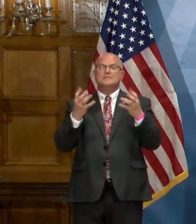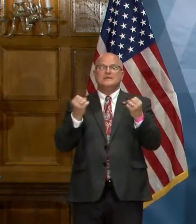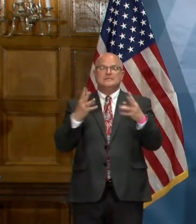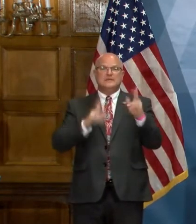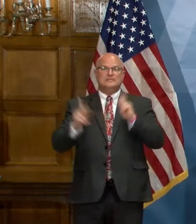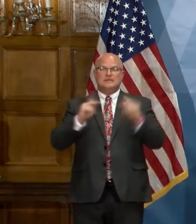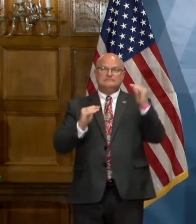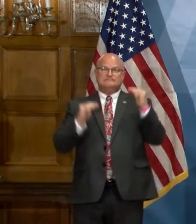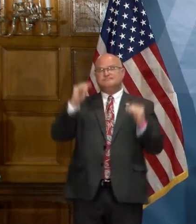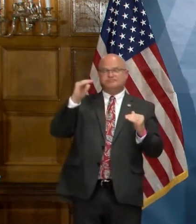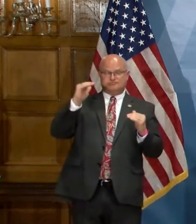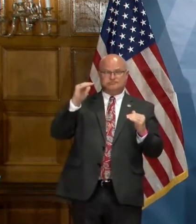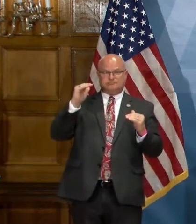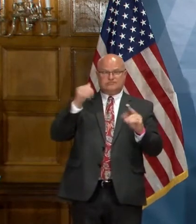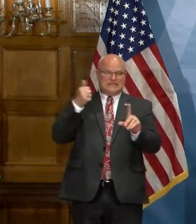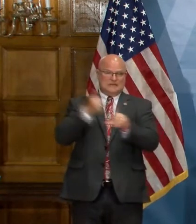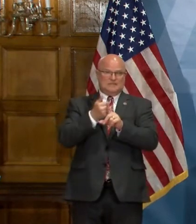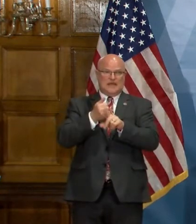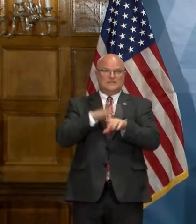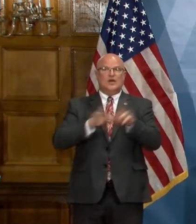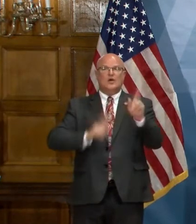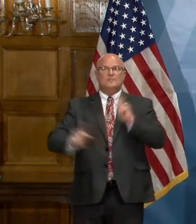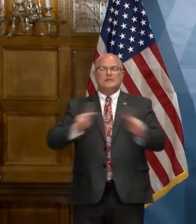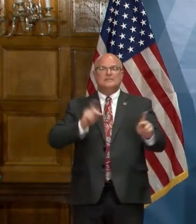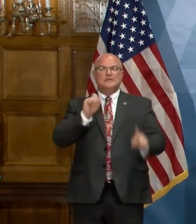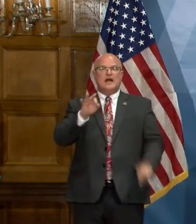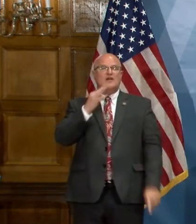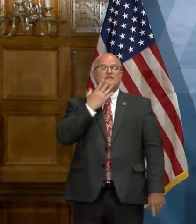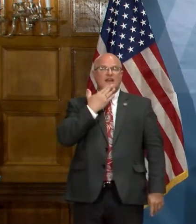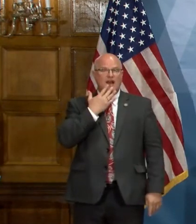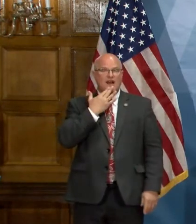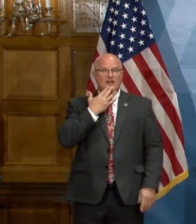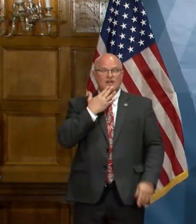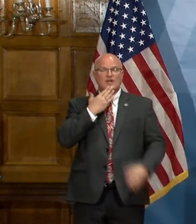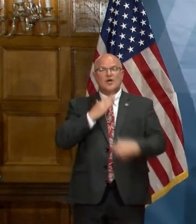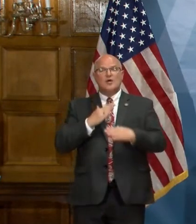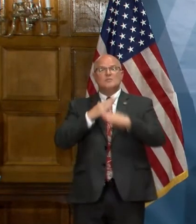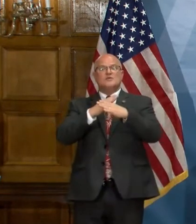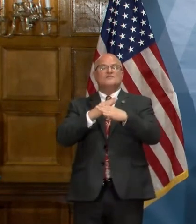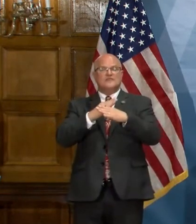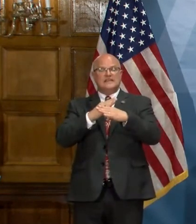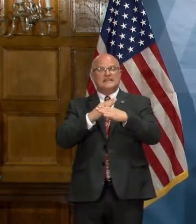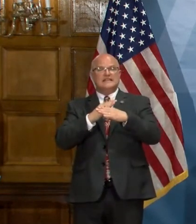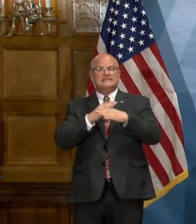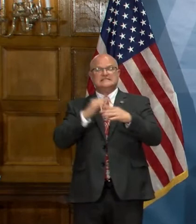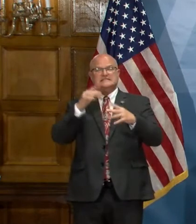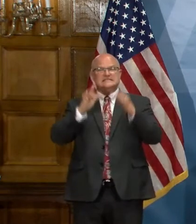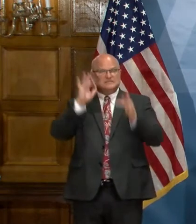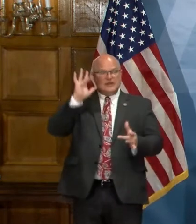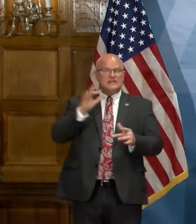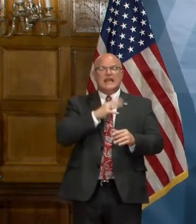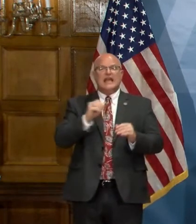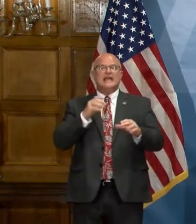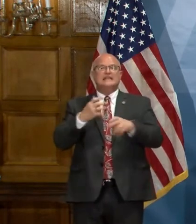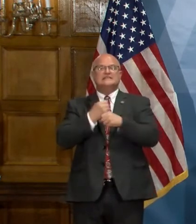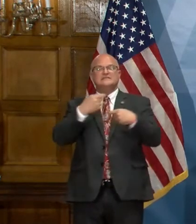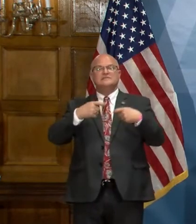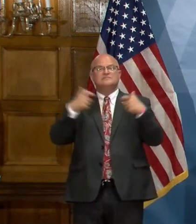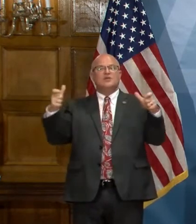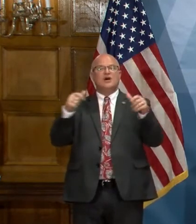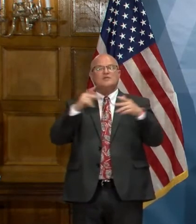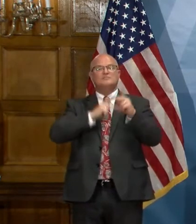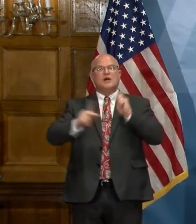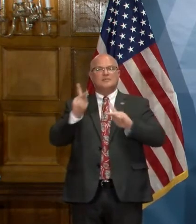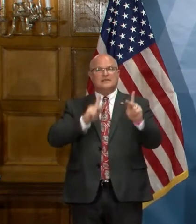the disproportionate impacts on people of color, preventing widening health disparities, and achieving broad